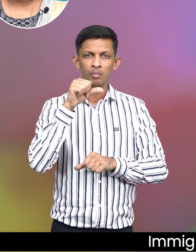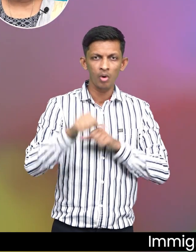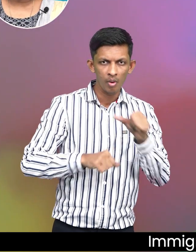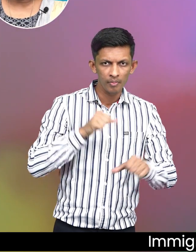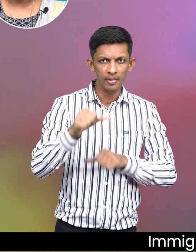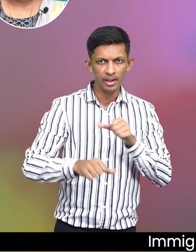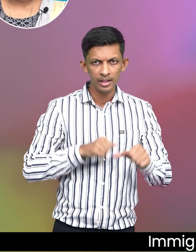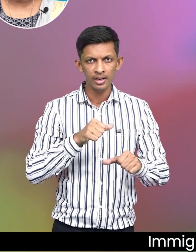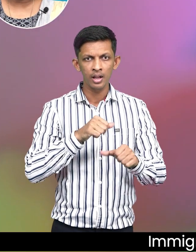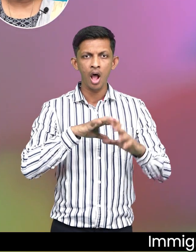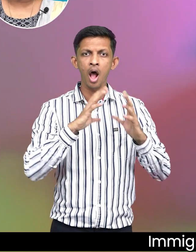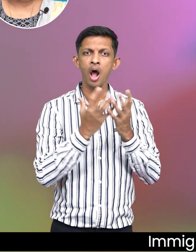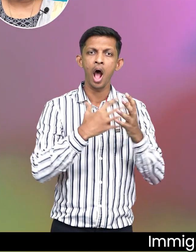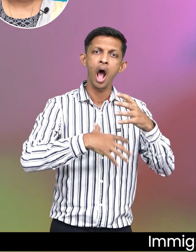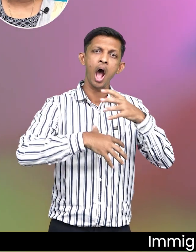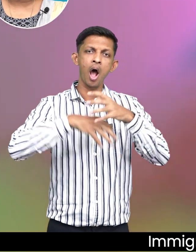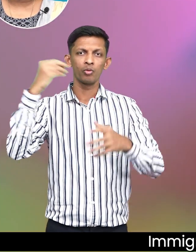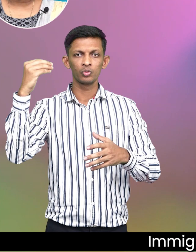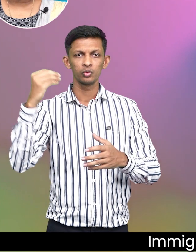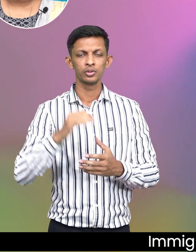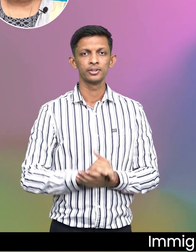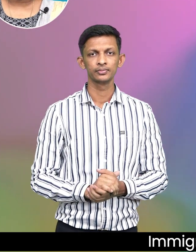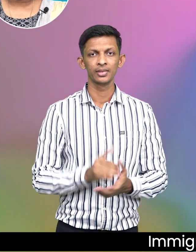immigrations and emigrations.